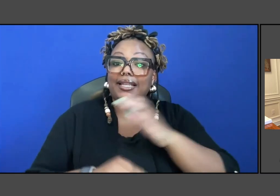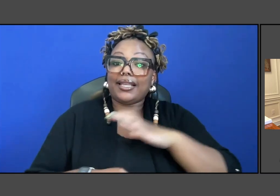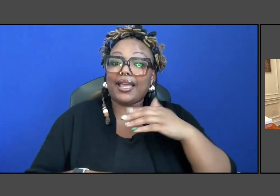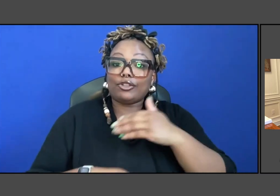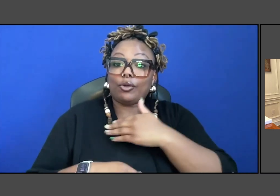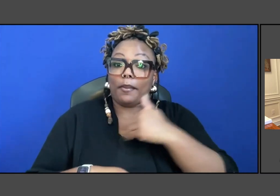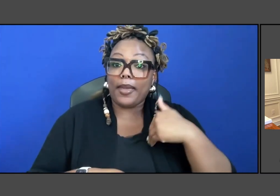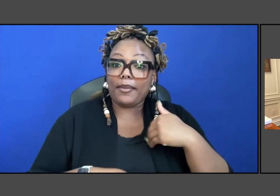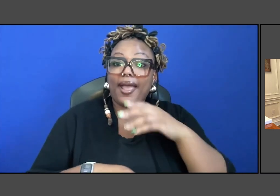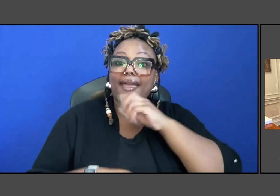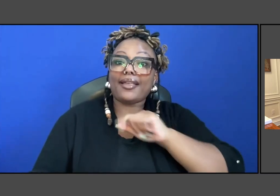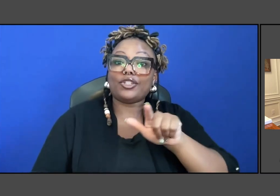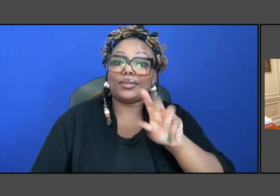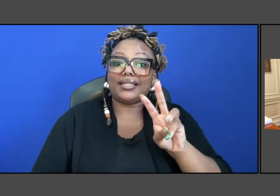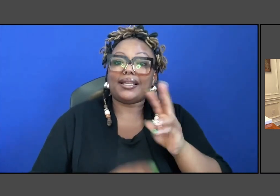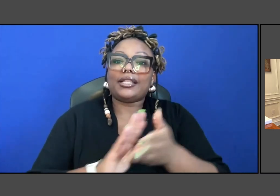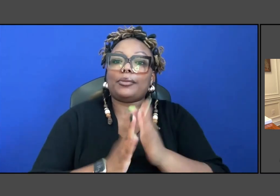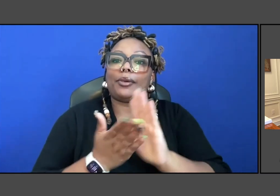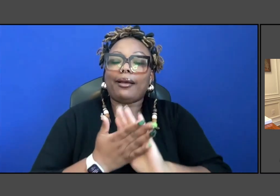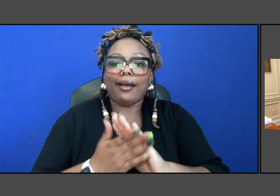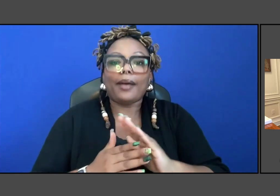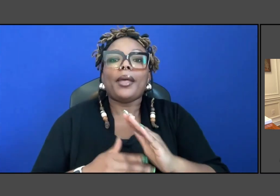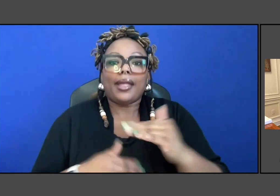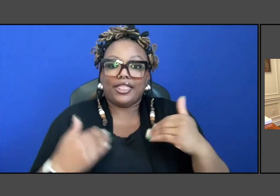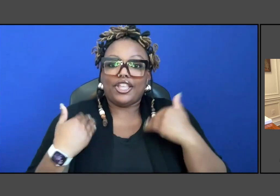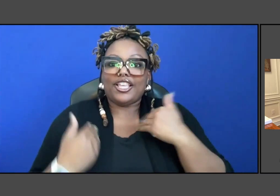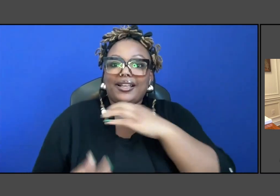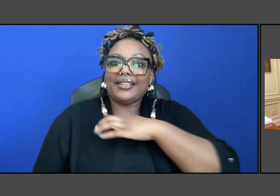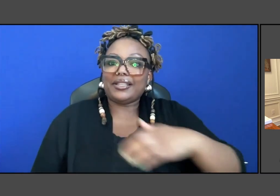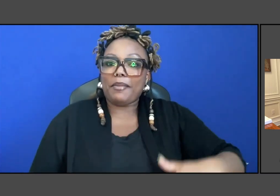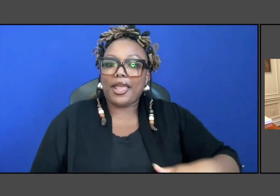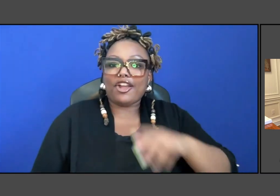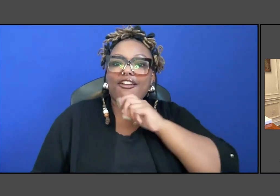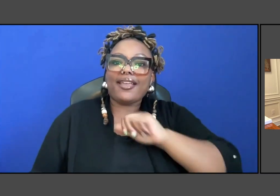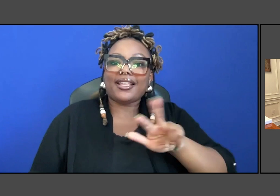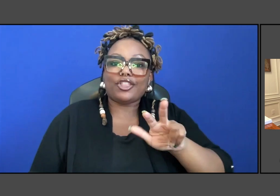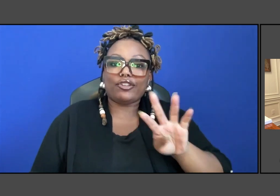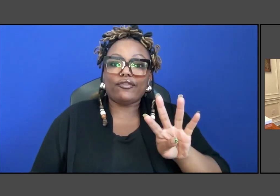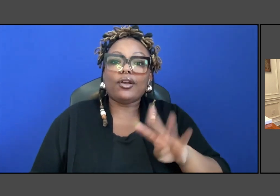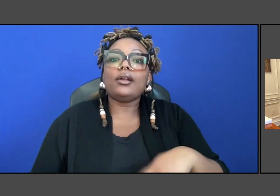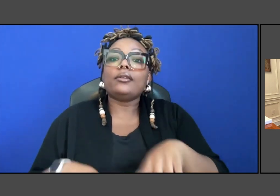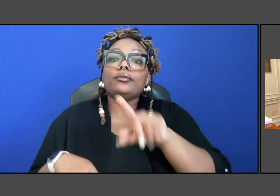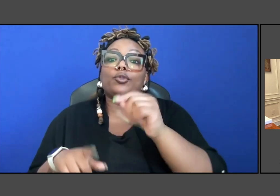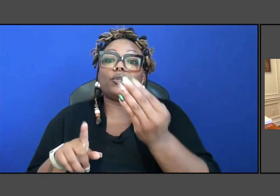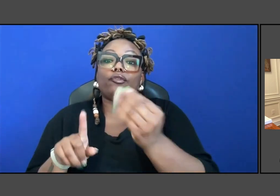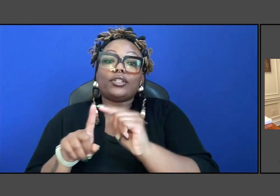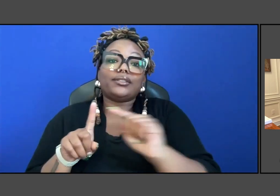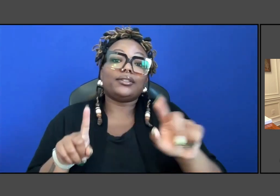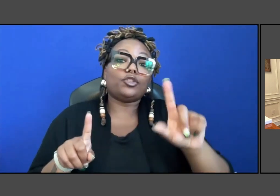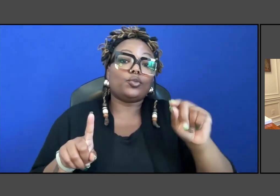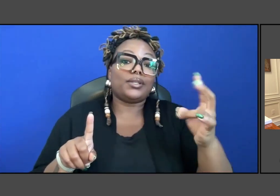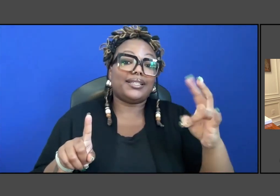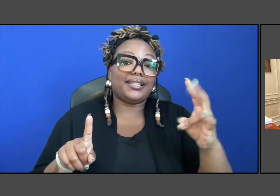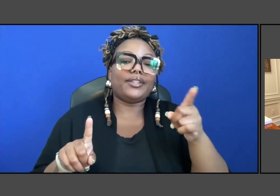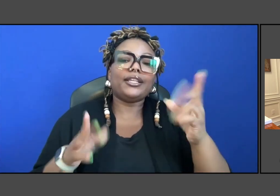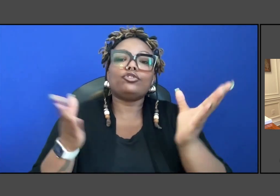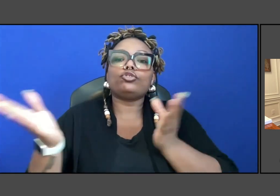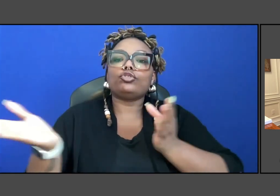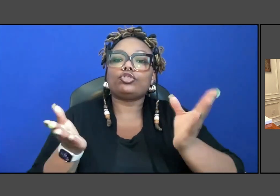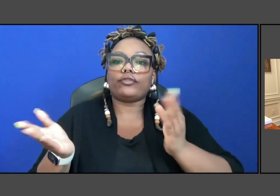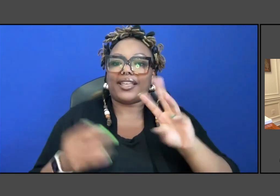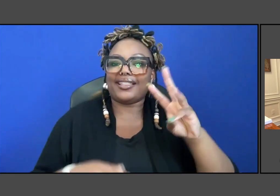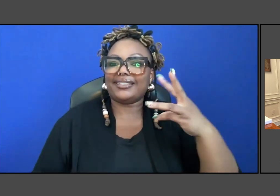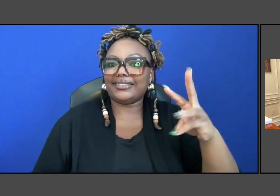became the city's youngest ever mayor at age 34. From 2014 to 2017, he served as the 16th